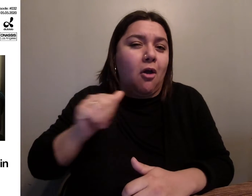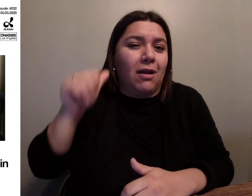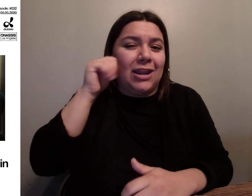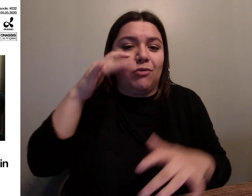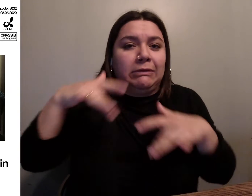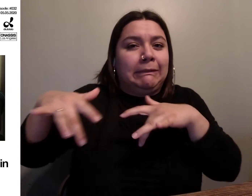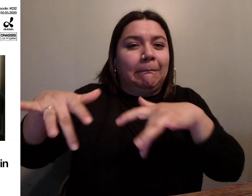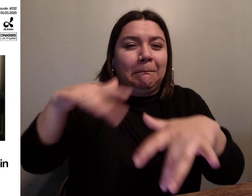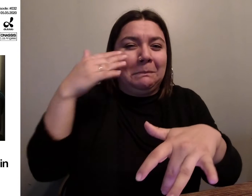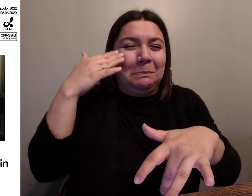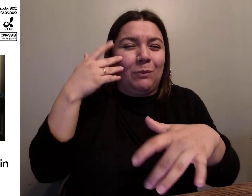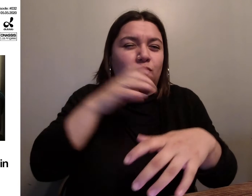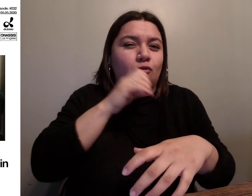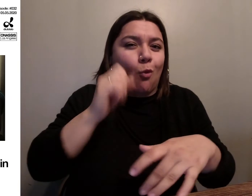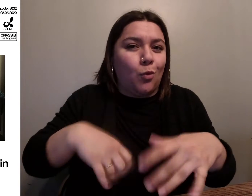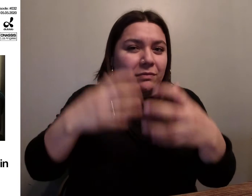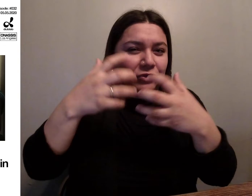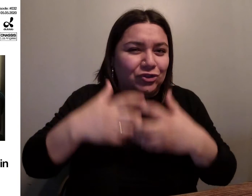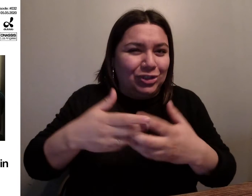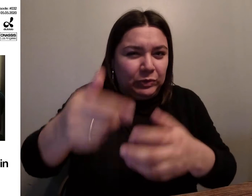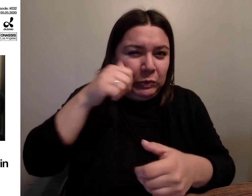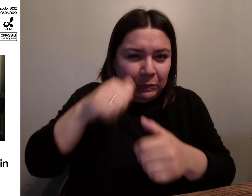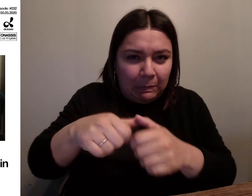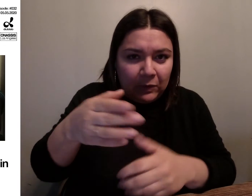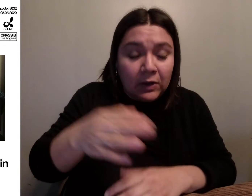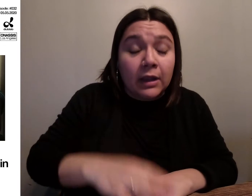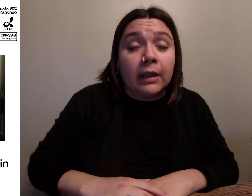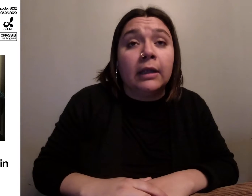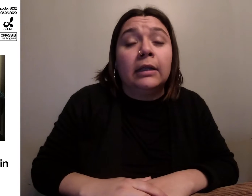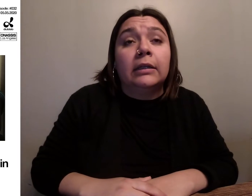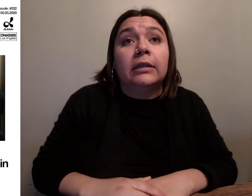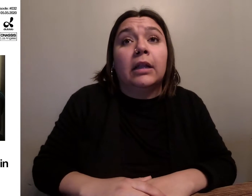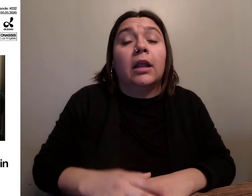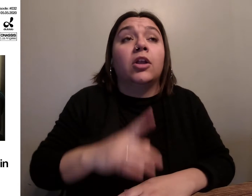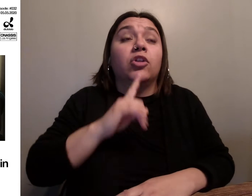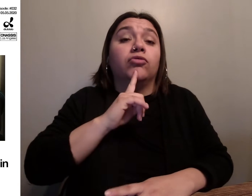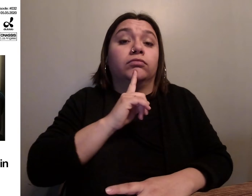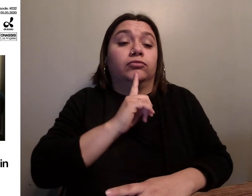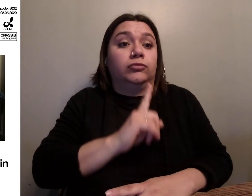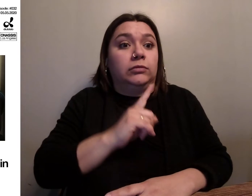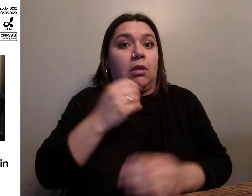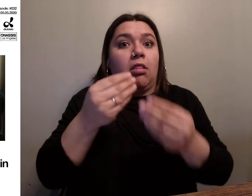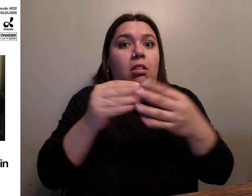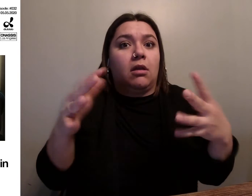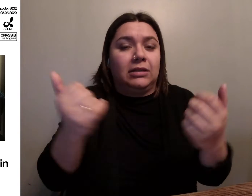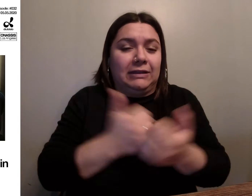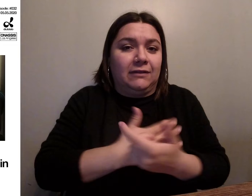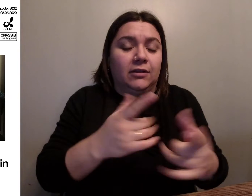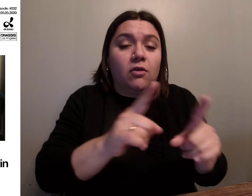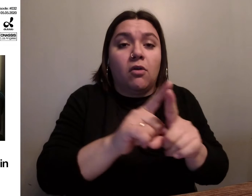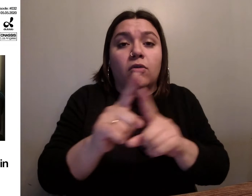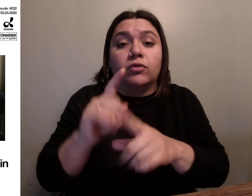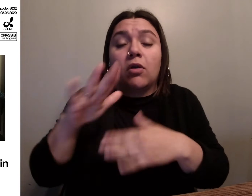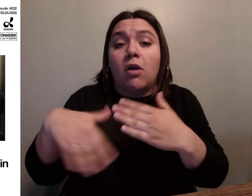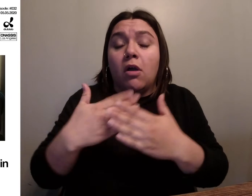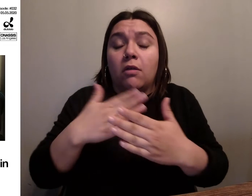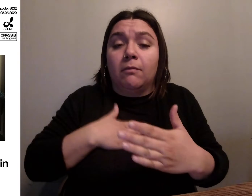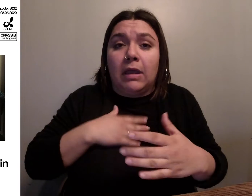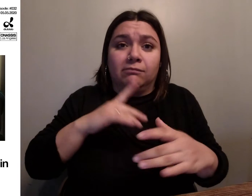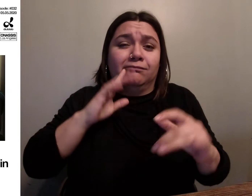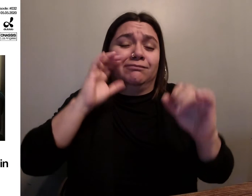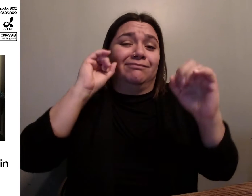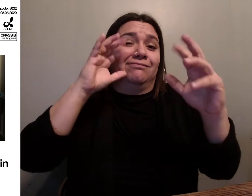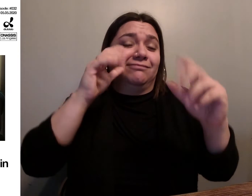So we certainly lost all of those, and I lost all of my wonderful collection of recorders and all the transitional gear from analog